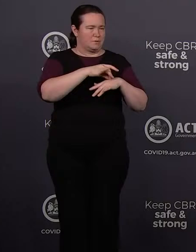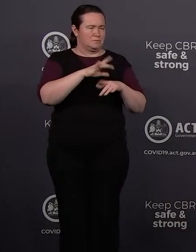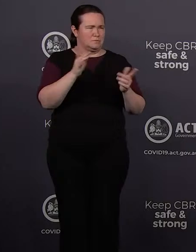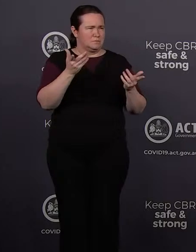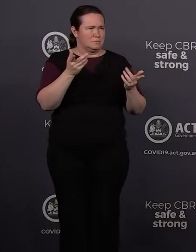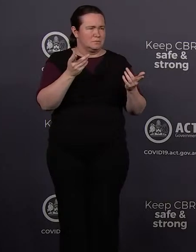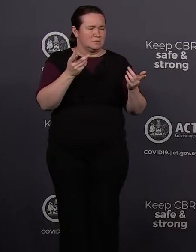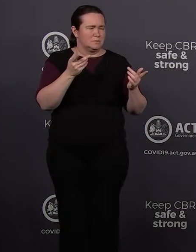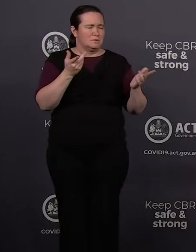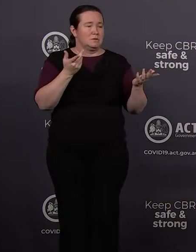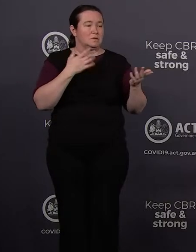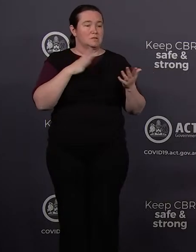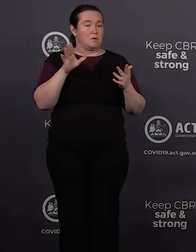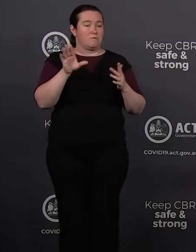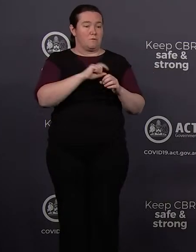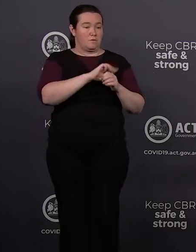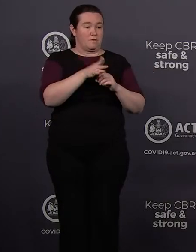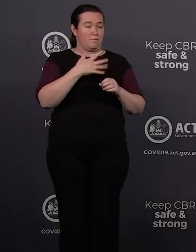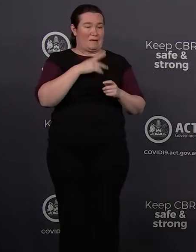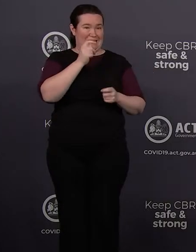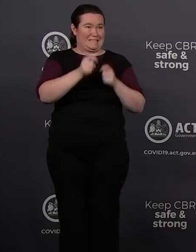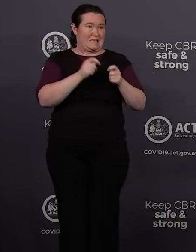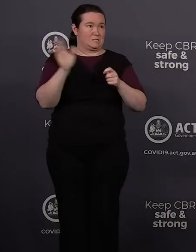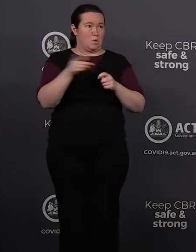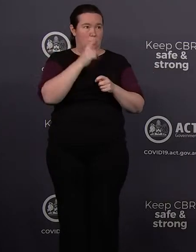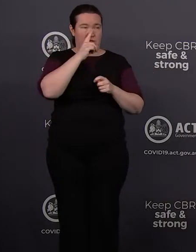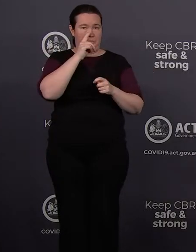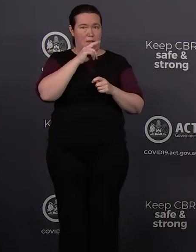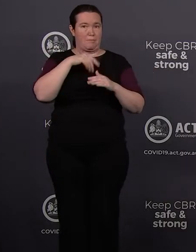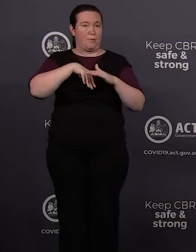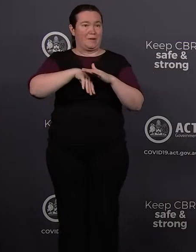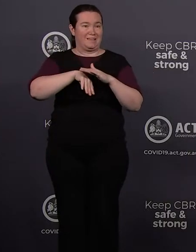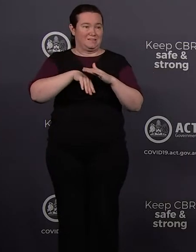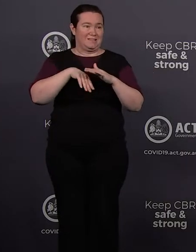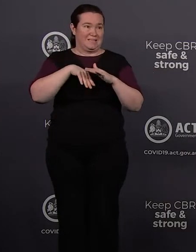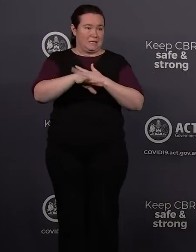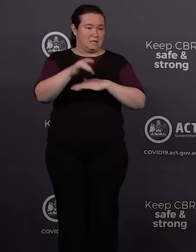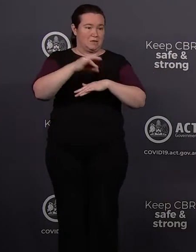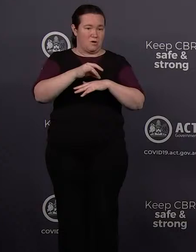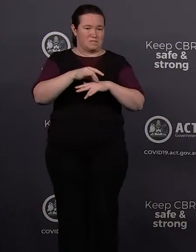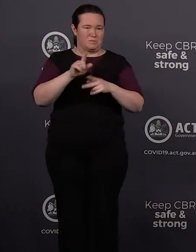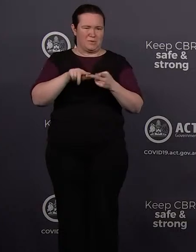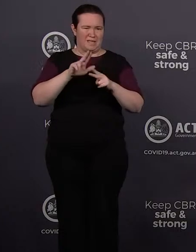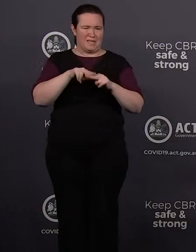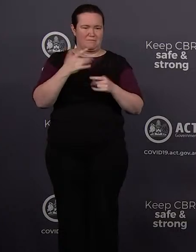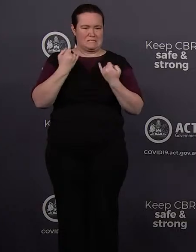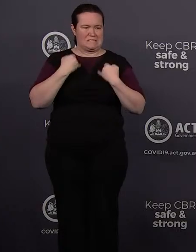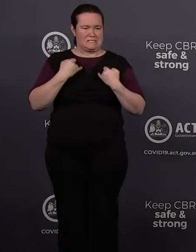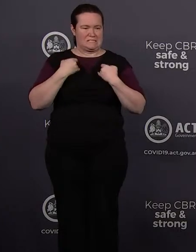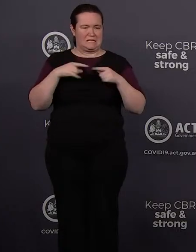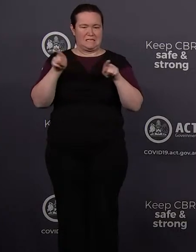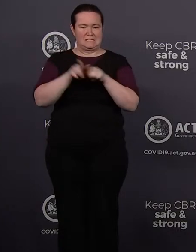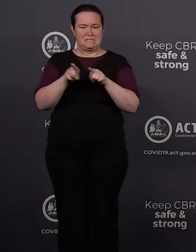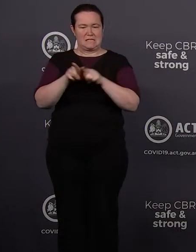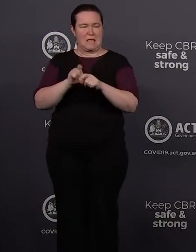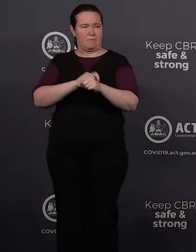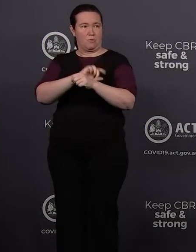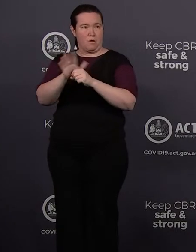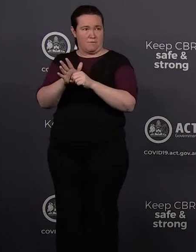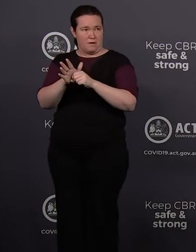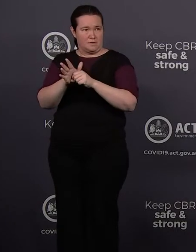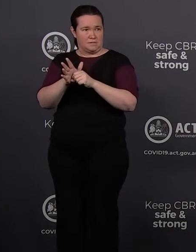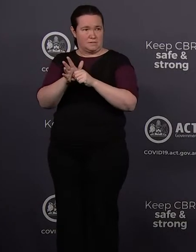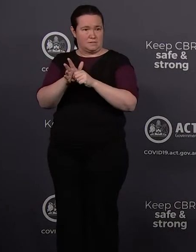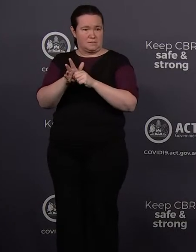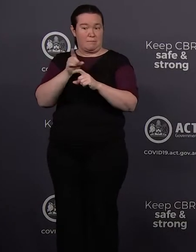we have been testing everyone who presents to hospital who presents with any symptoms compatible with COVID. In particular, we're